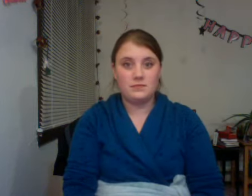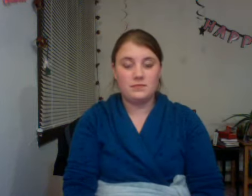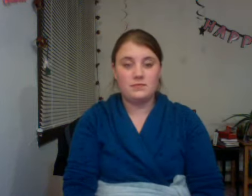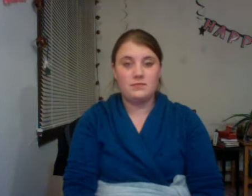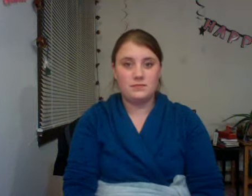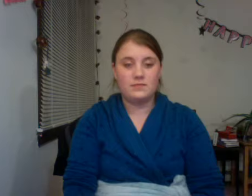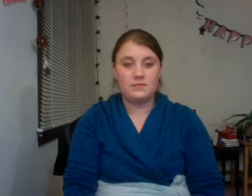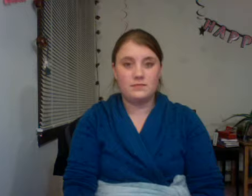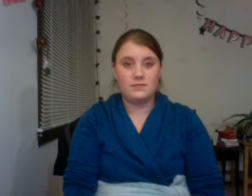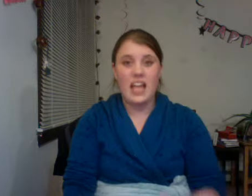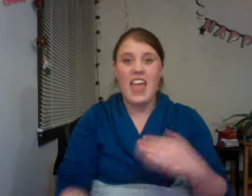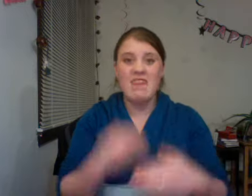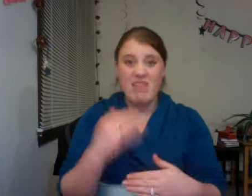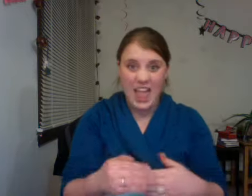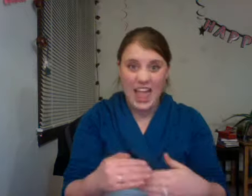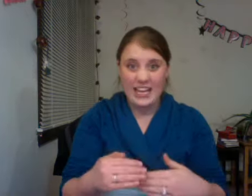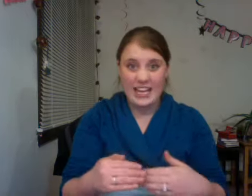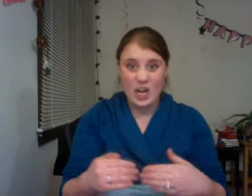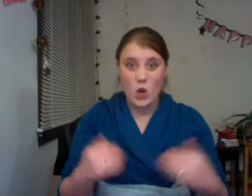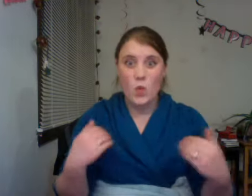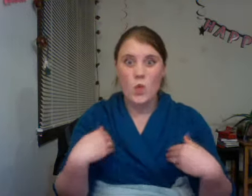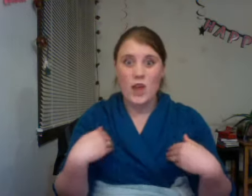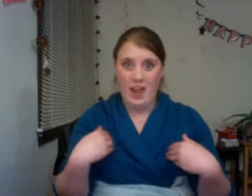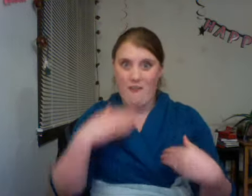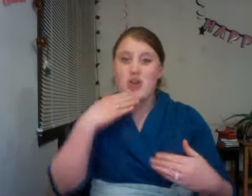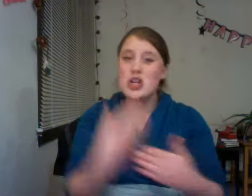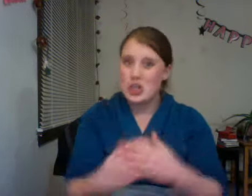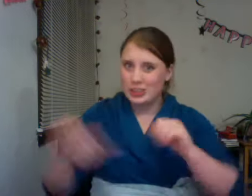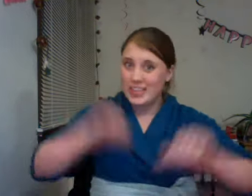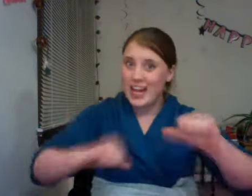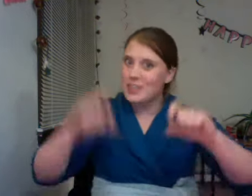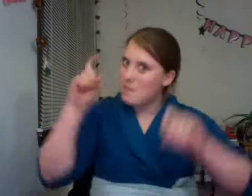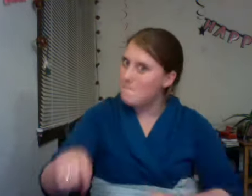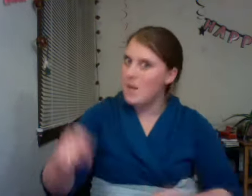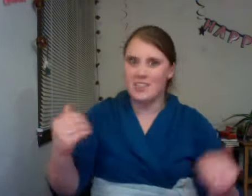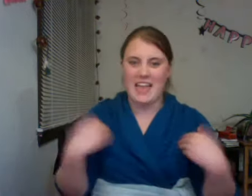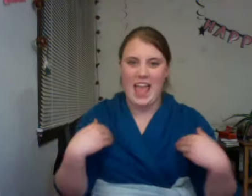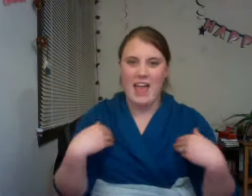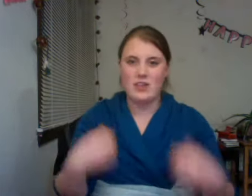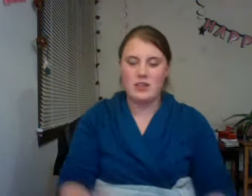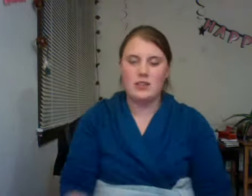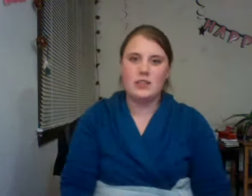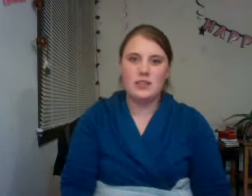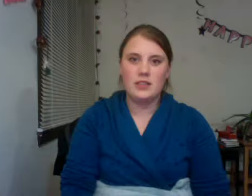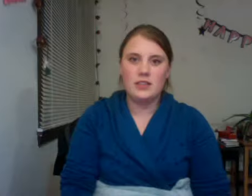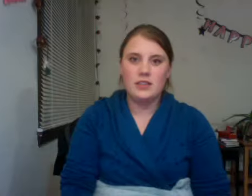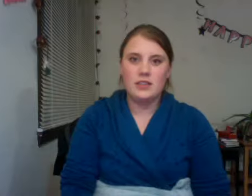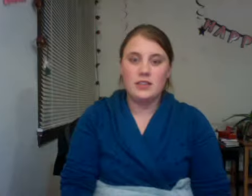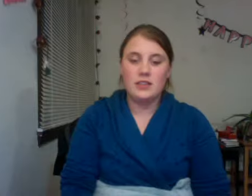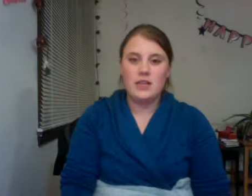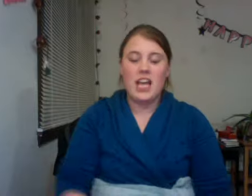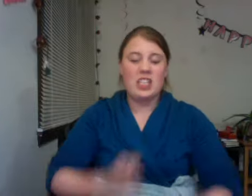And then we have, of course, as any good scientist has to have, explosions.